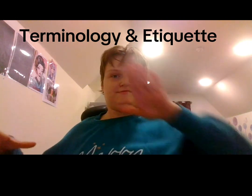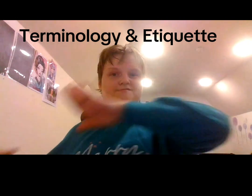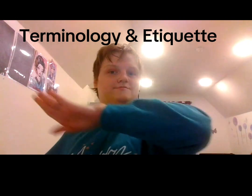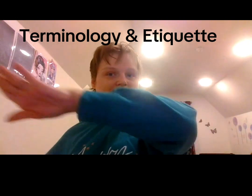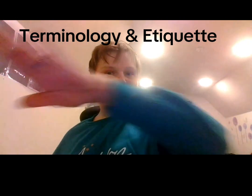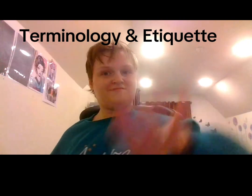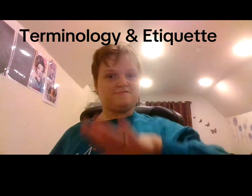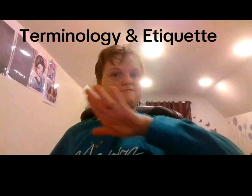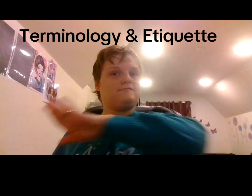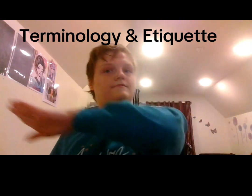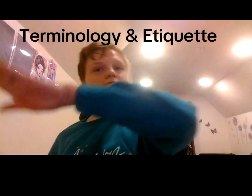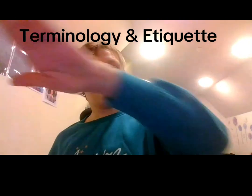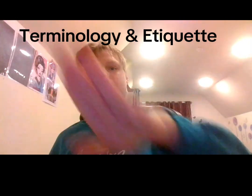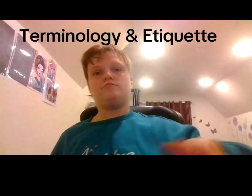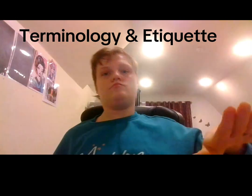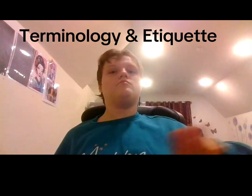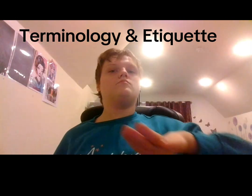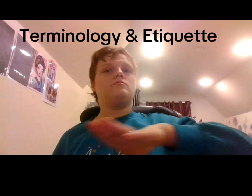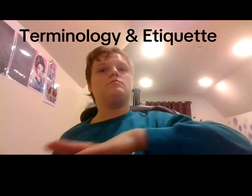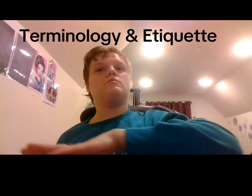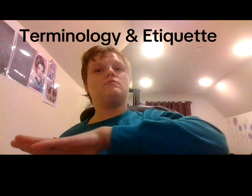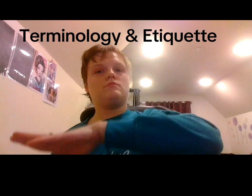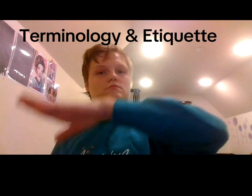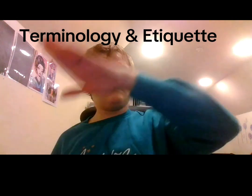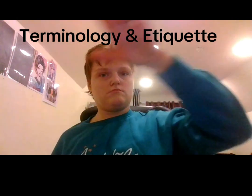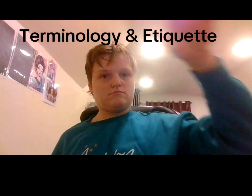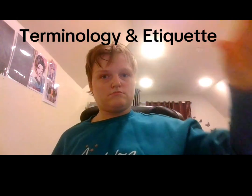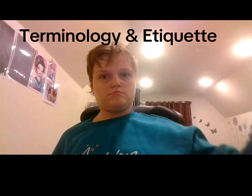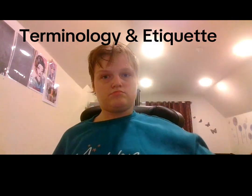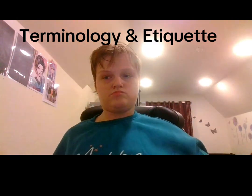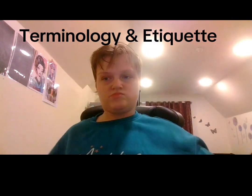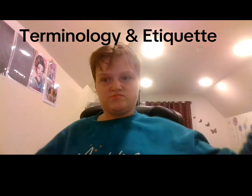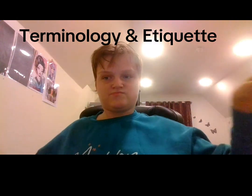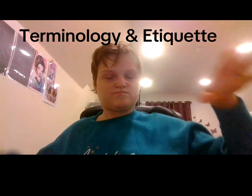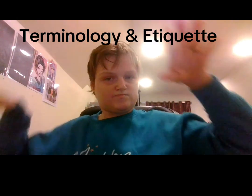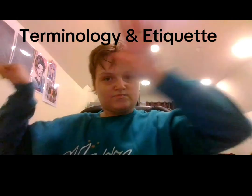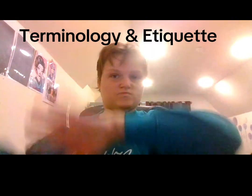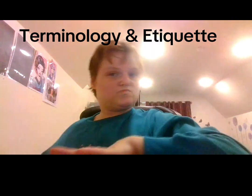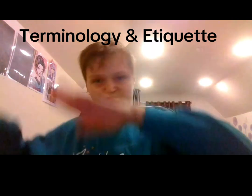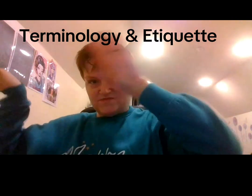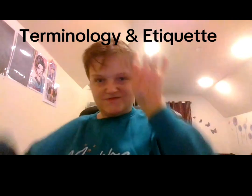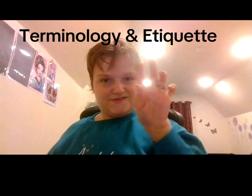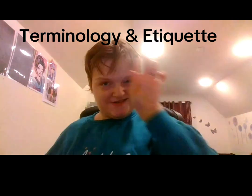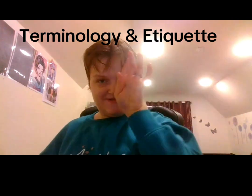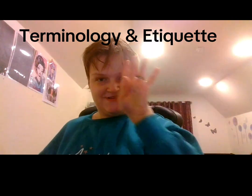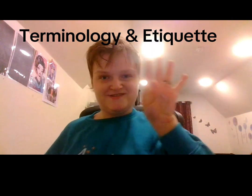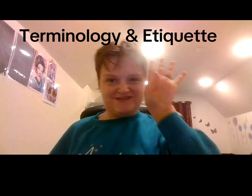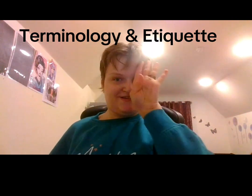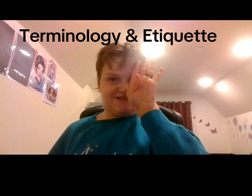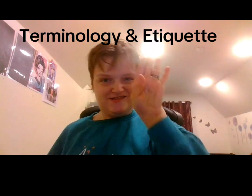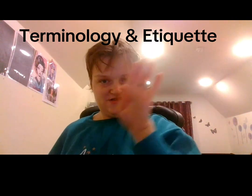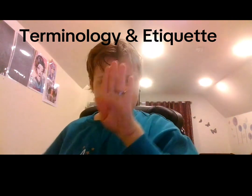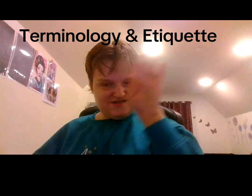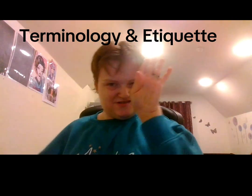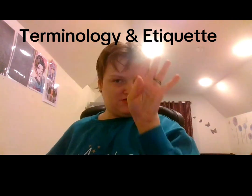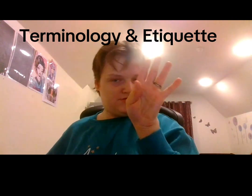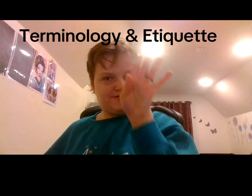Before we conclude, always remember that individuals with disabilities